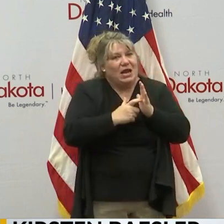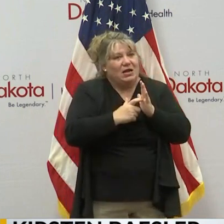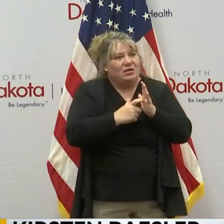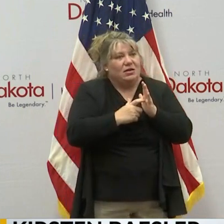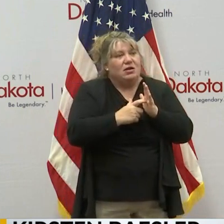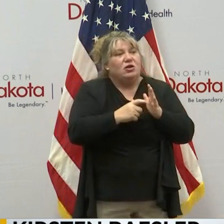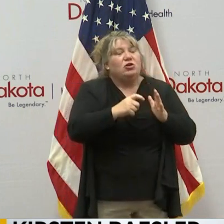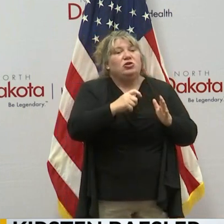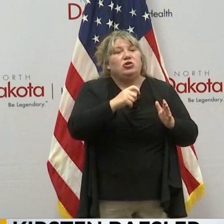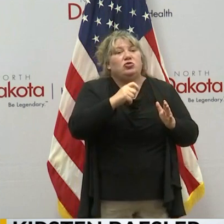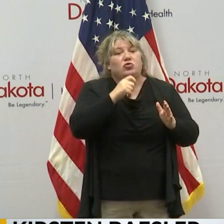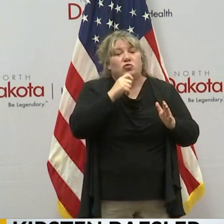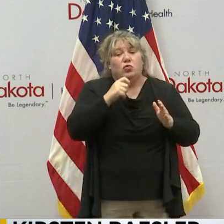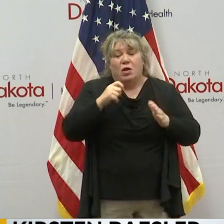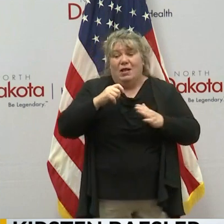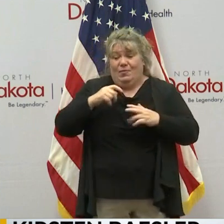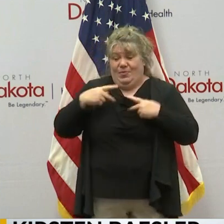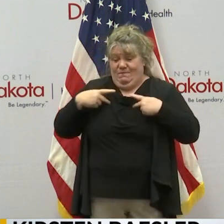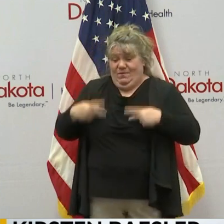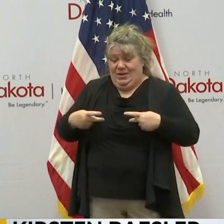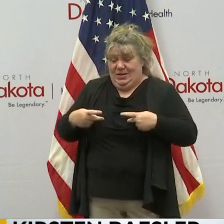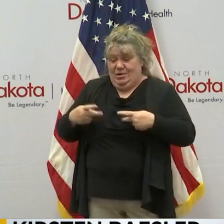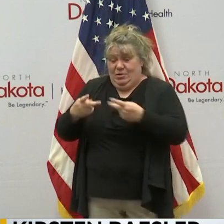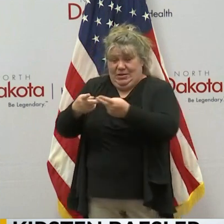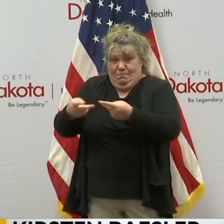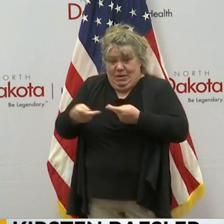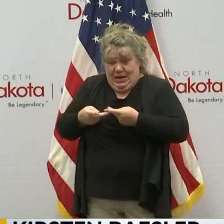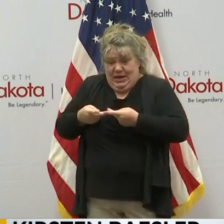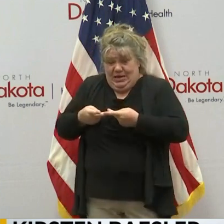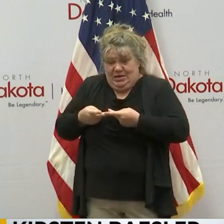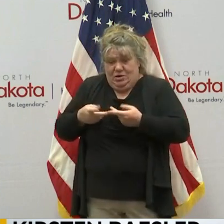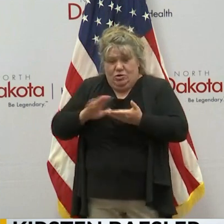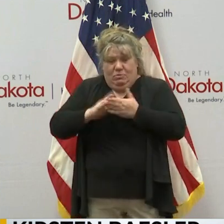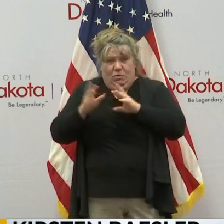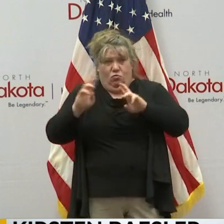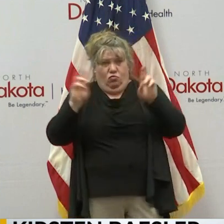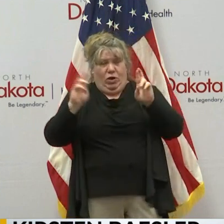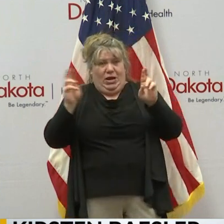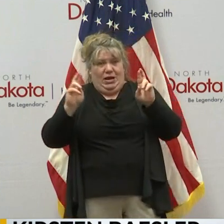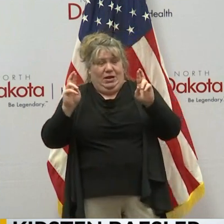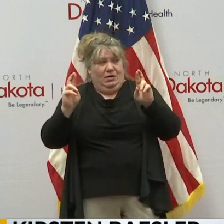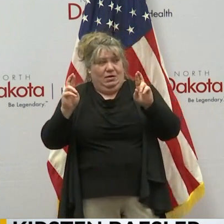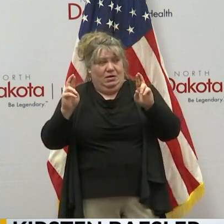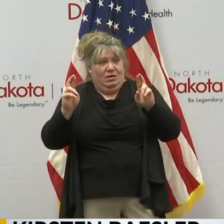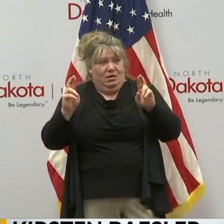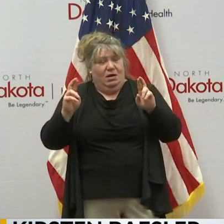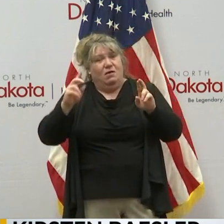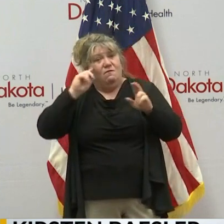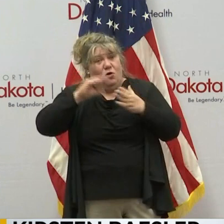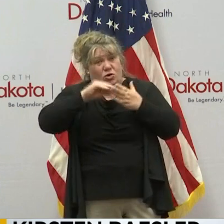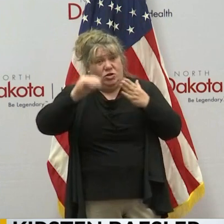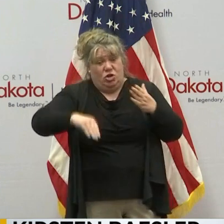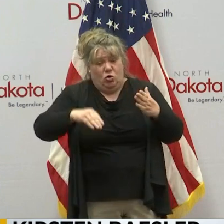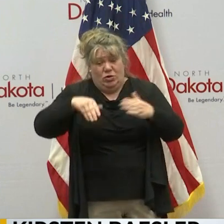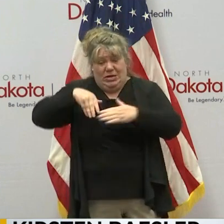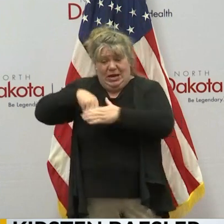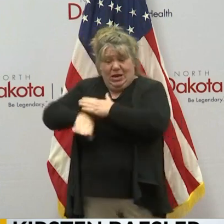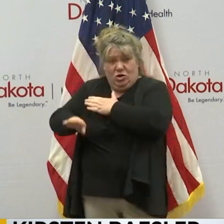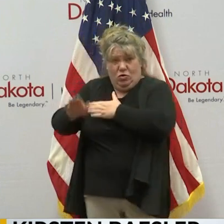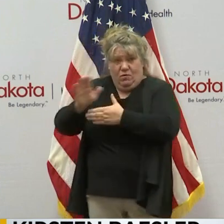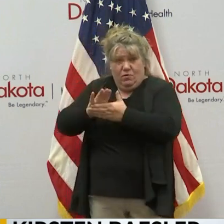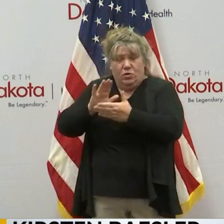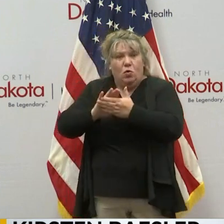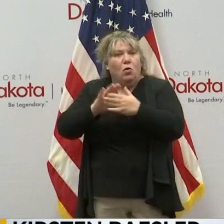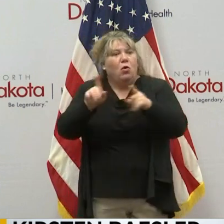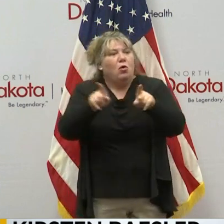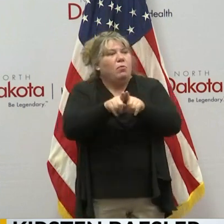not only transition a building, a physical space, into readiness for students to enter into, but